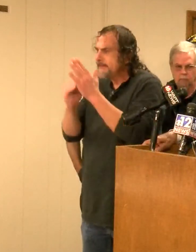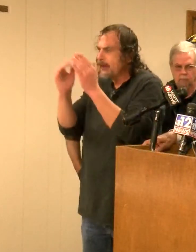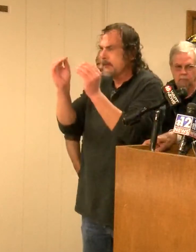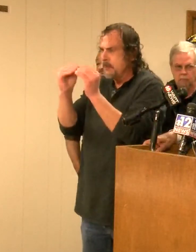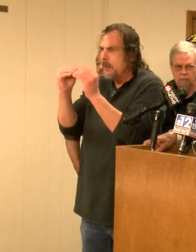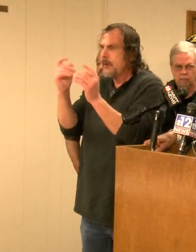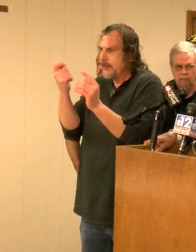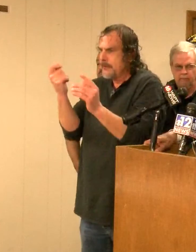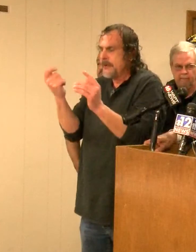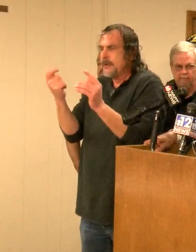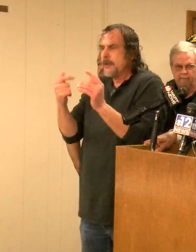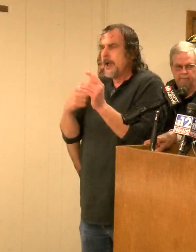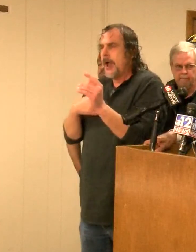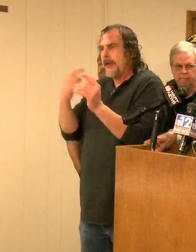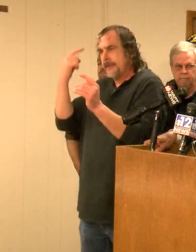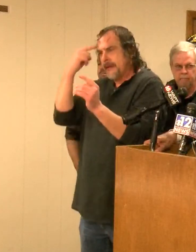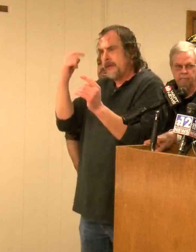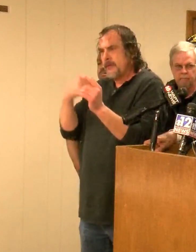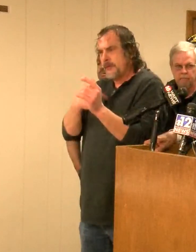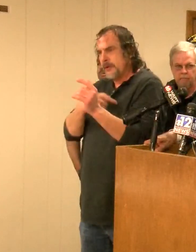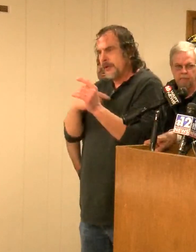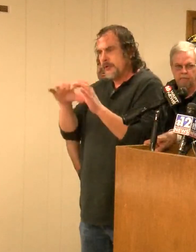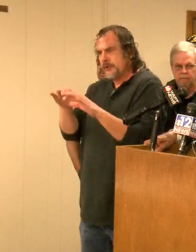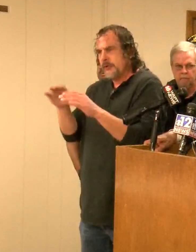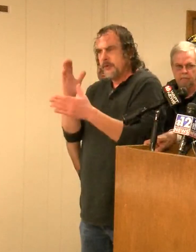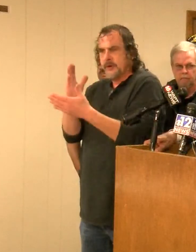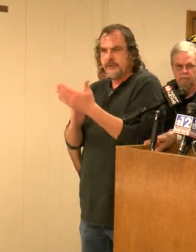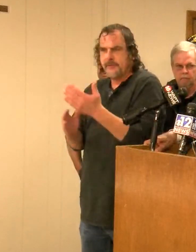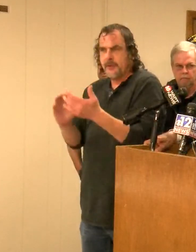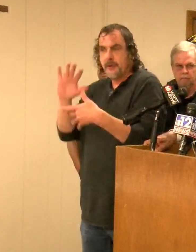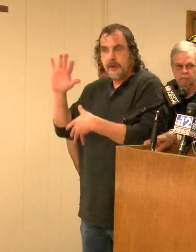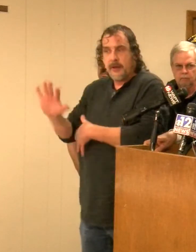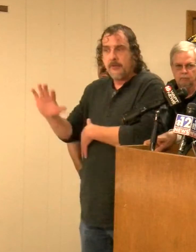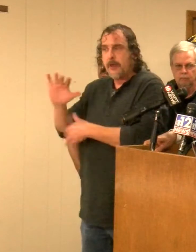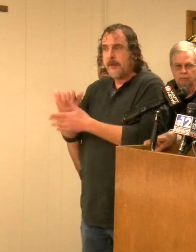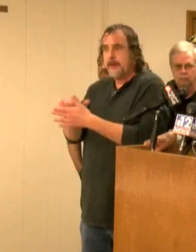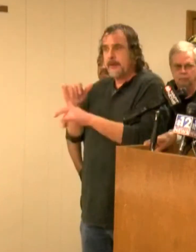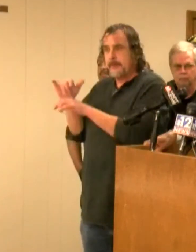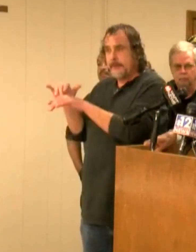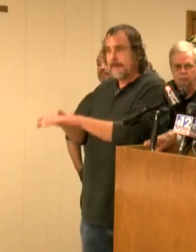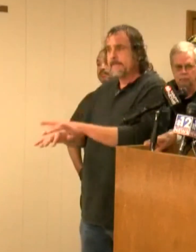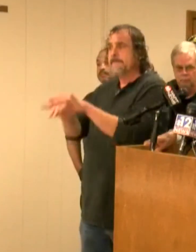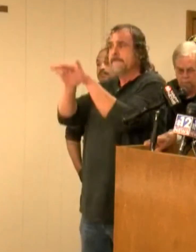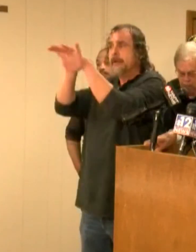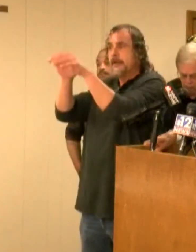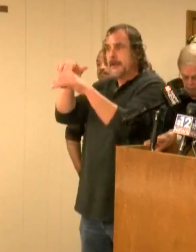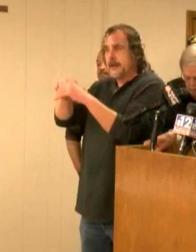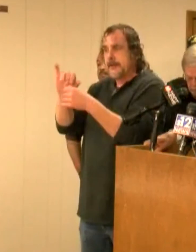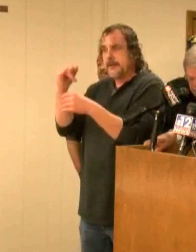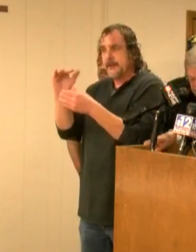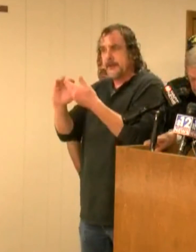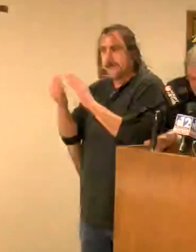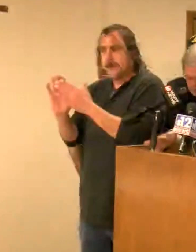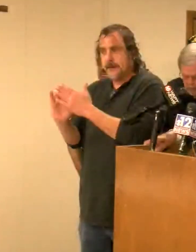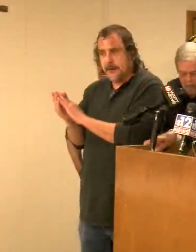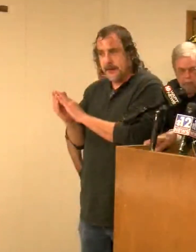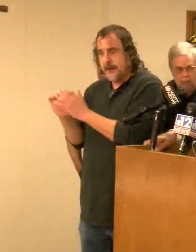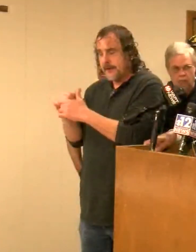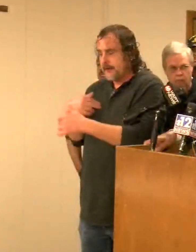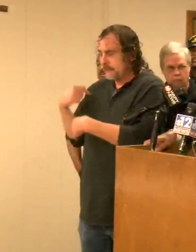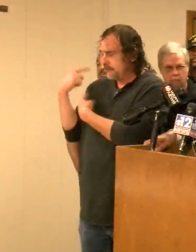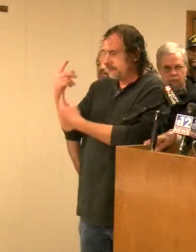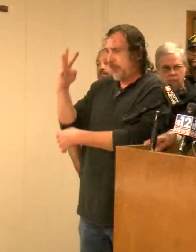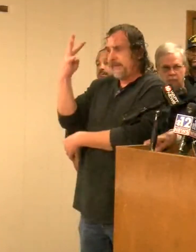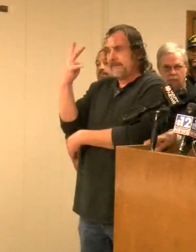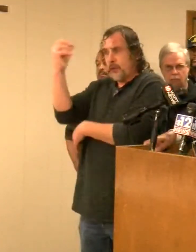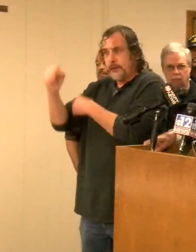I think that we should have done something about the flooding problem in the City of Jackson since it's been 40